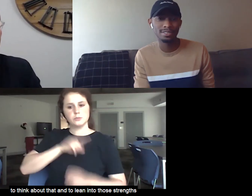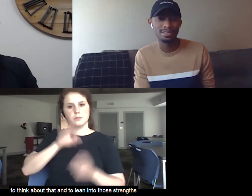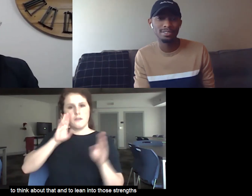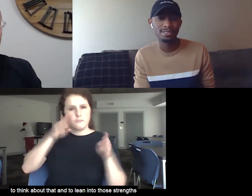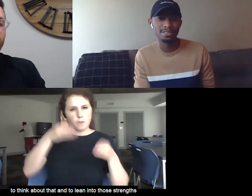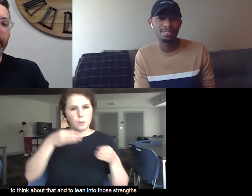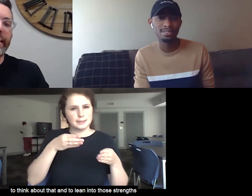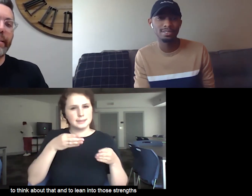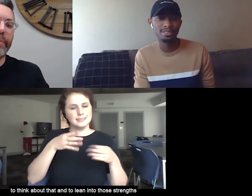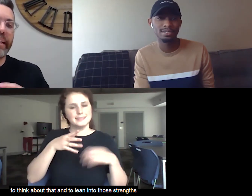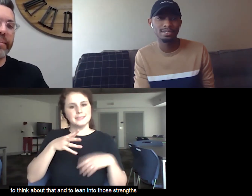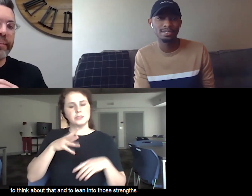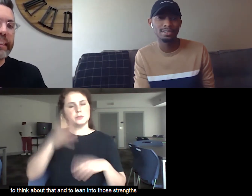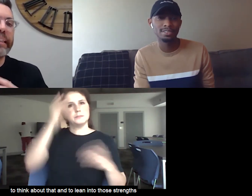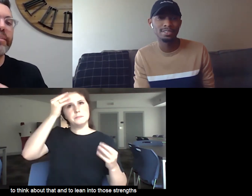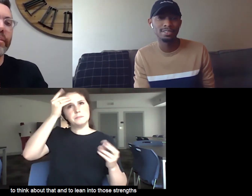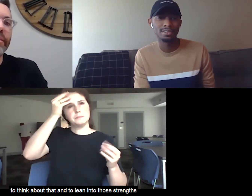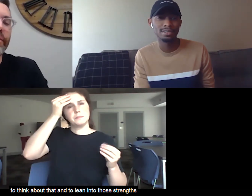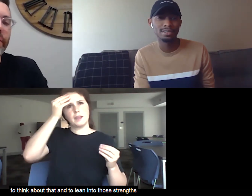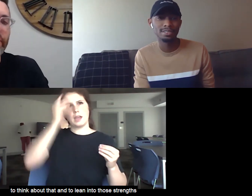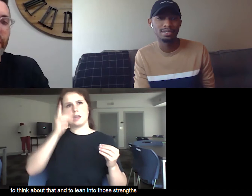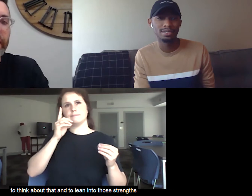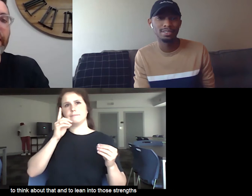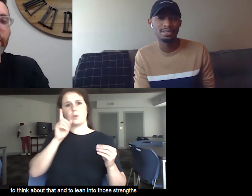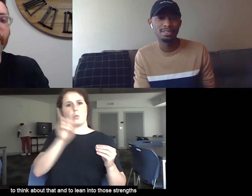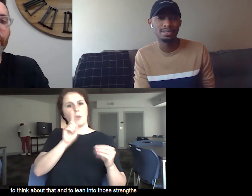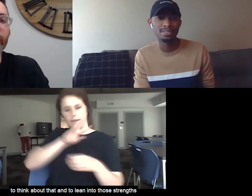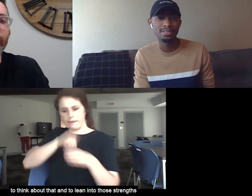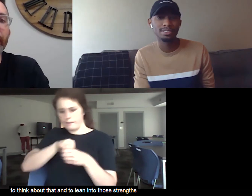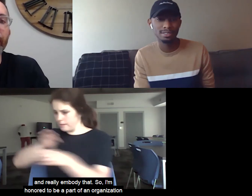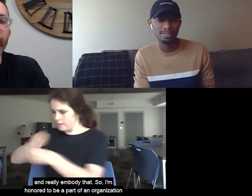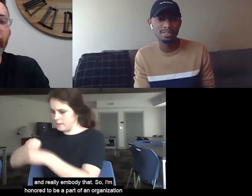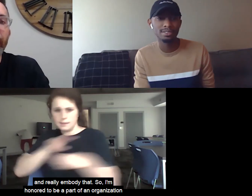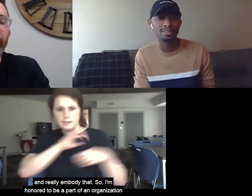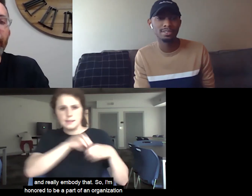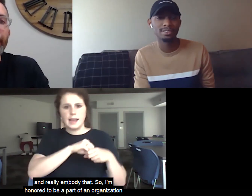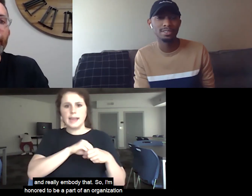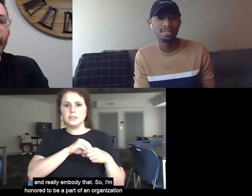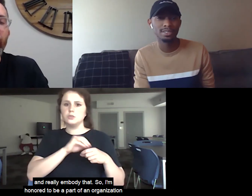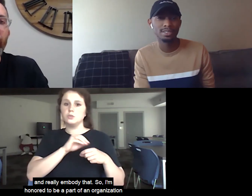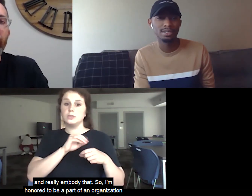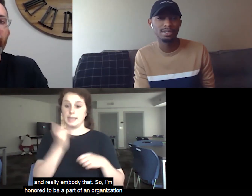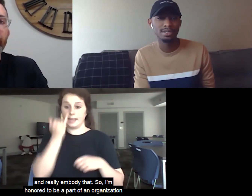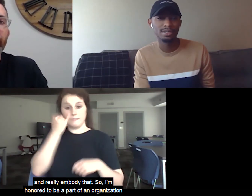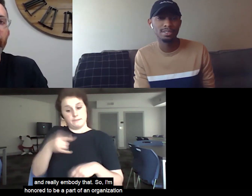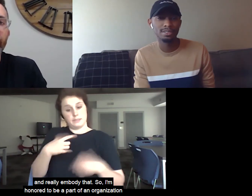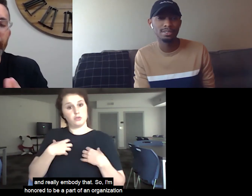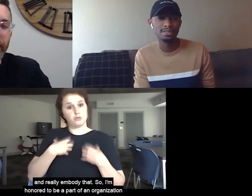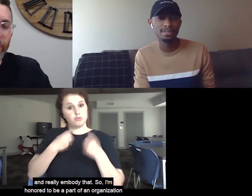about that, and to lean into those strengths,